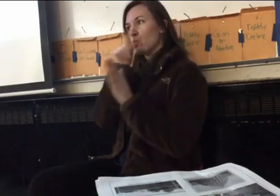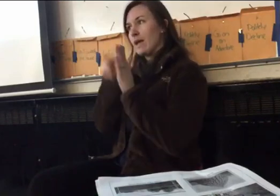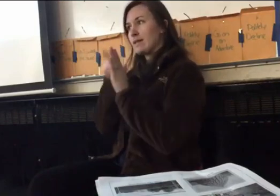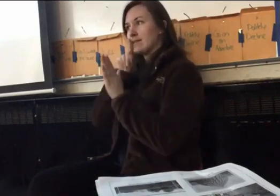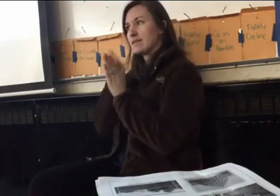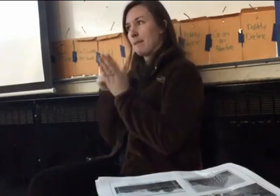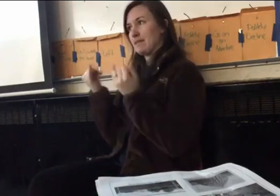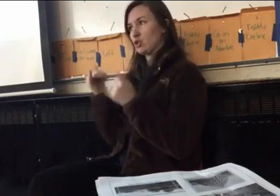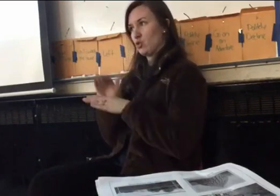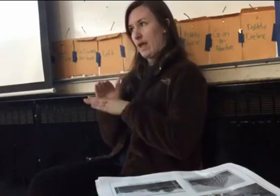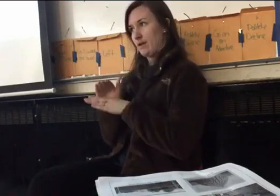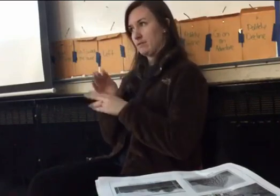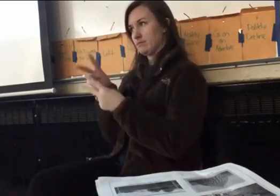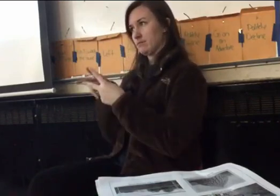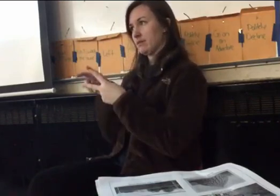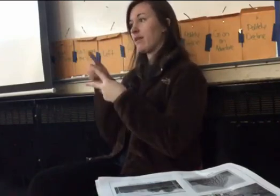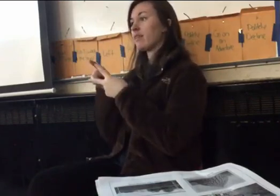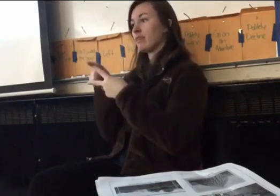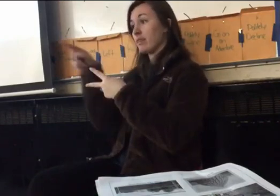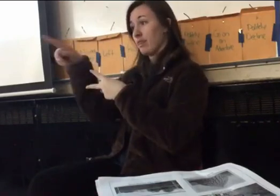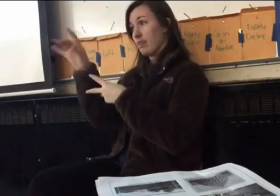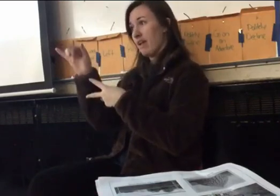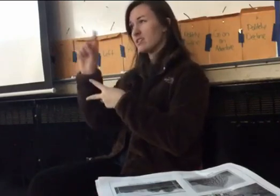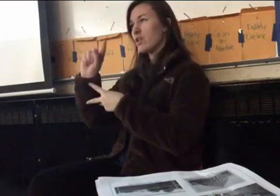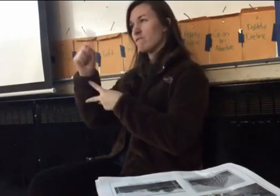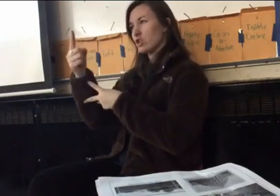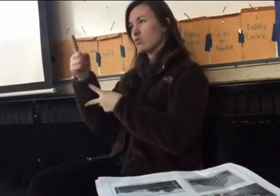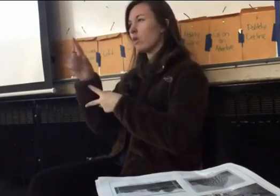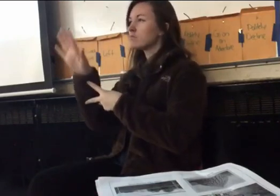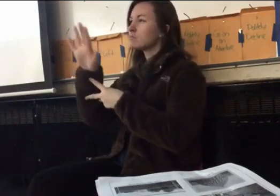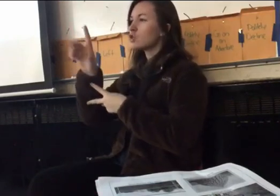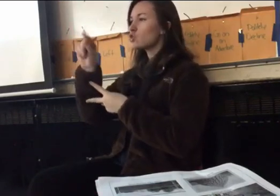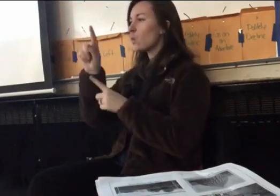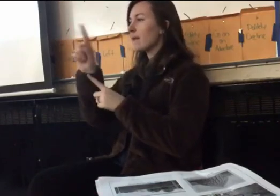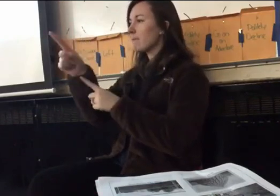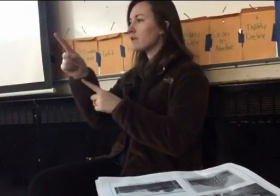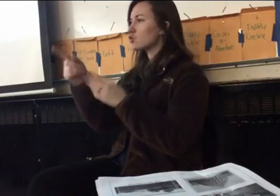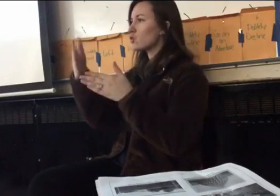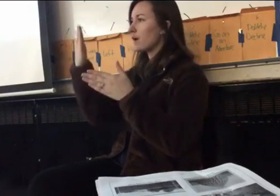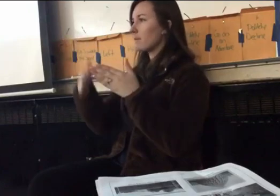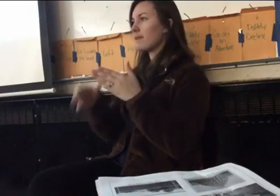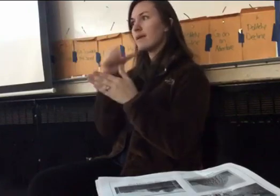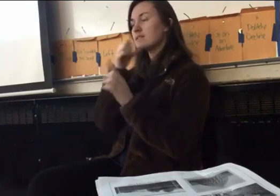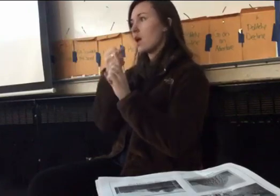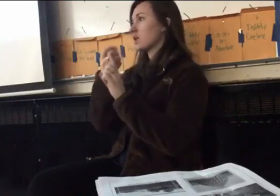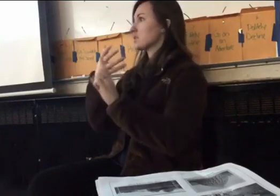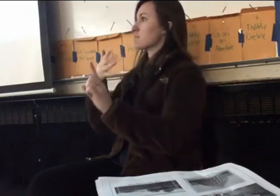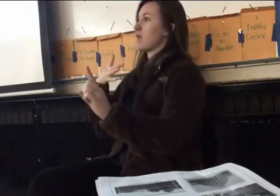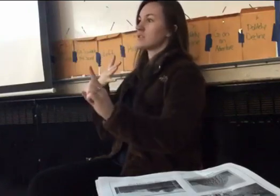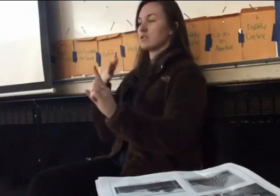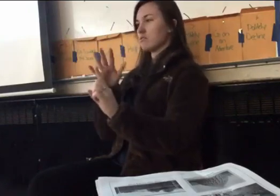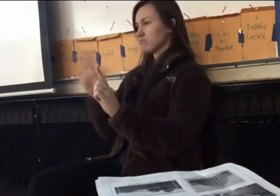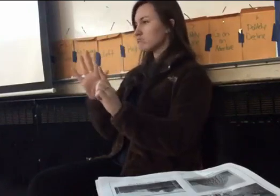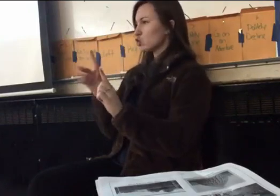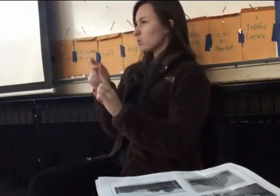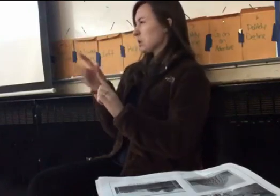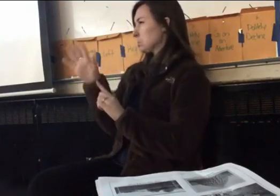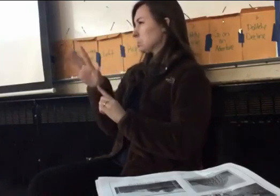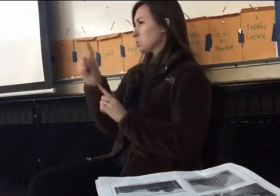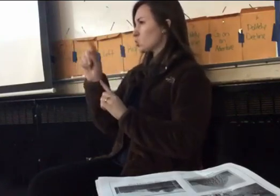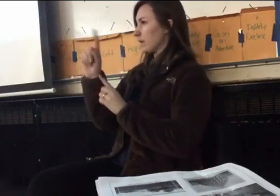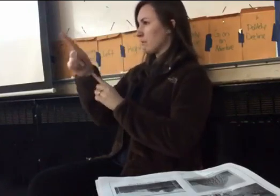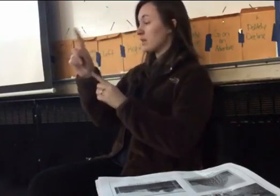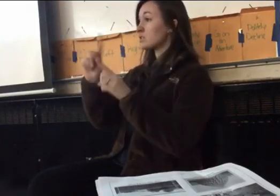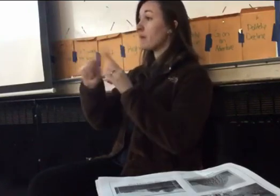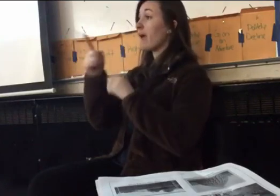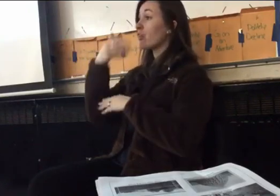tonight. This is the first one. It'll take about 20 minutes to complete, so it's not expansive. Okay. If you put at the front of this